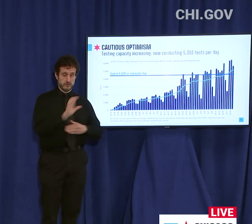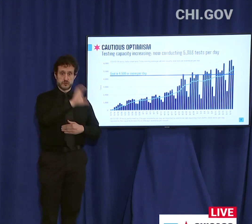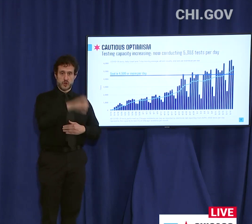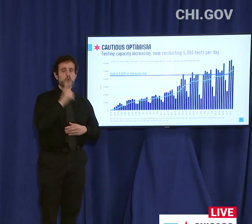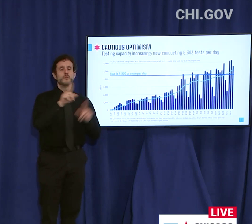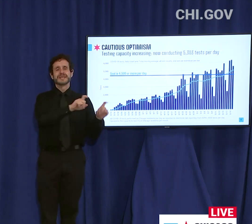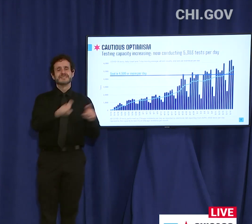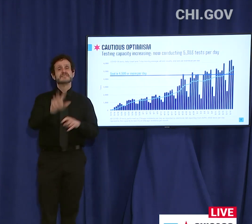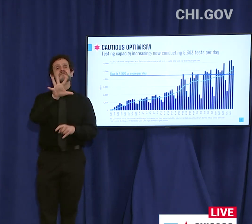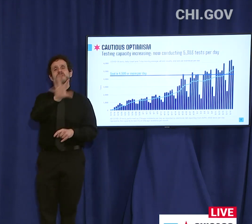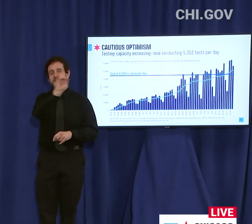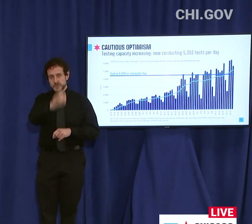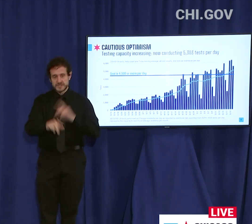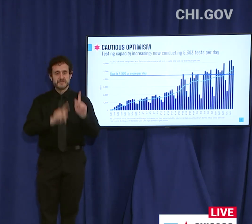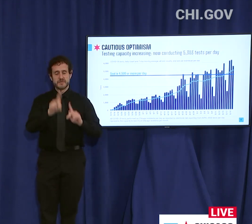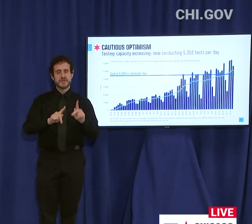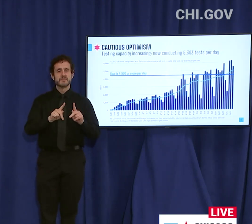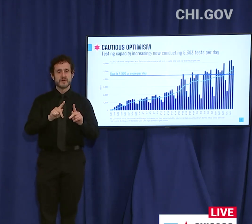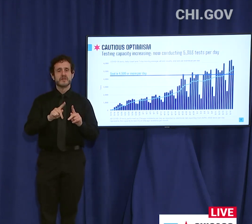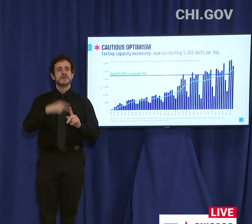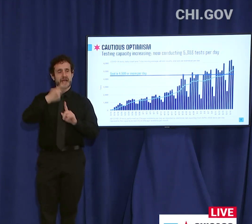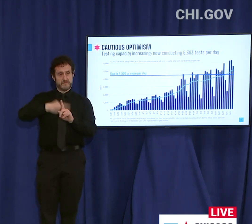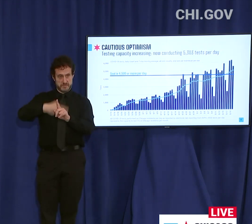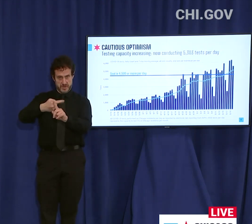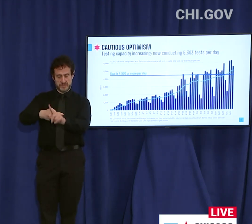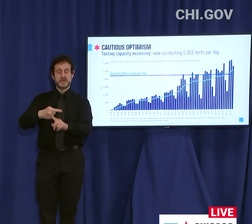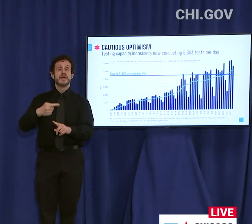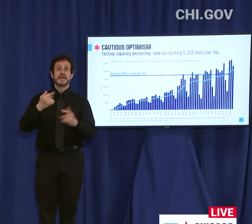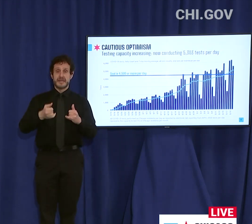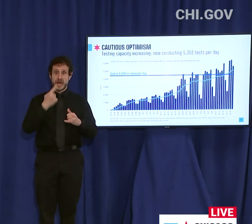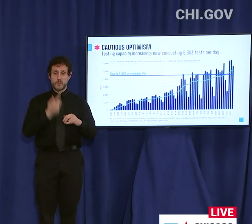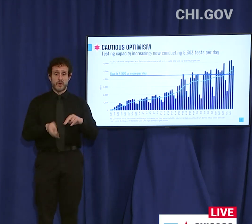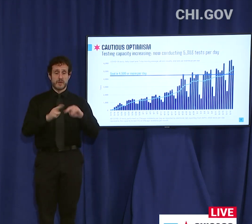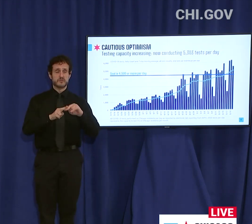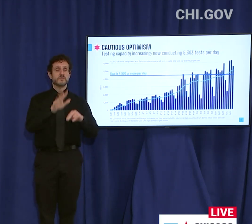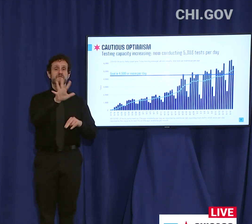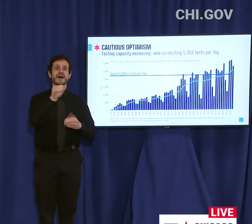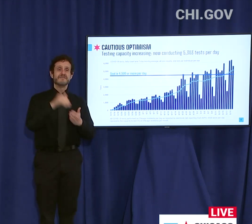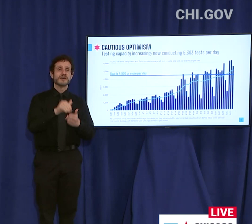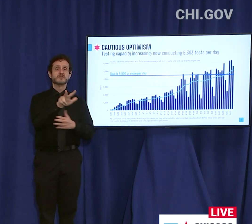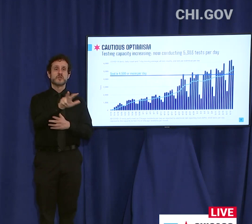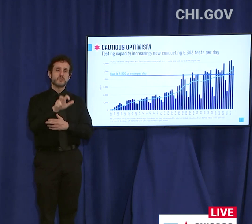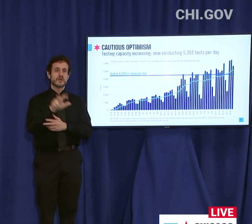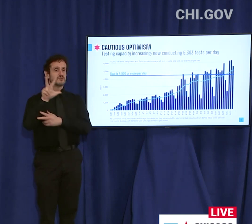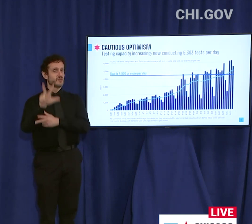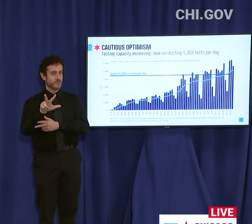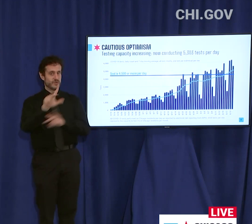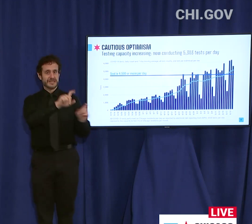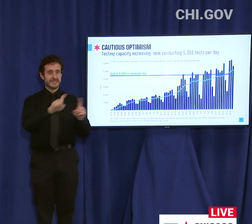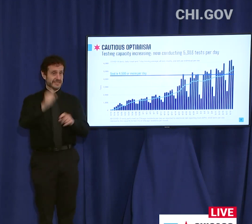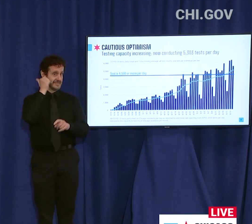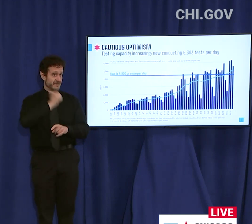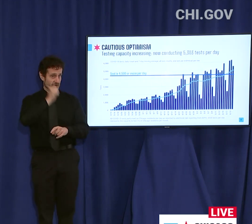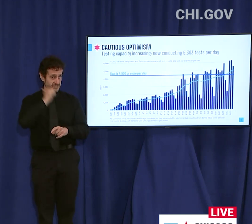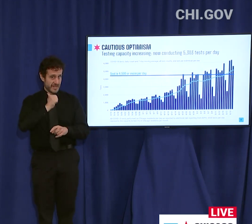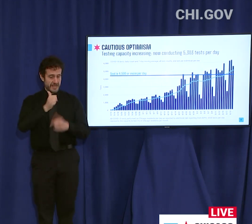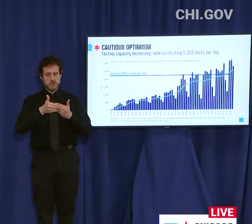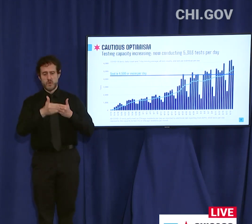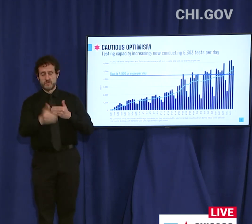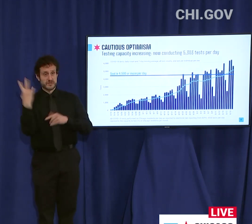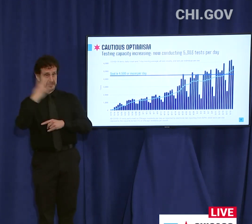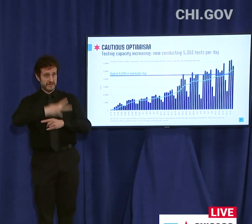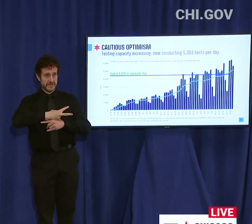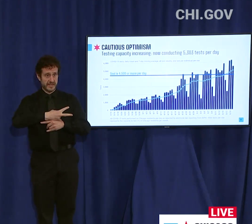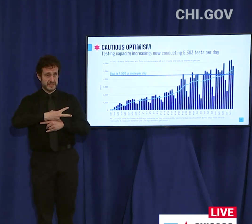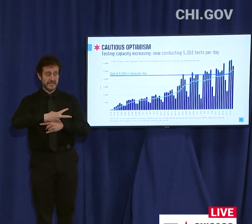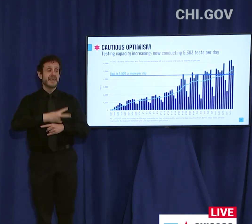now exceeded that, and we're up to 5,303 tests per day as a 7-day rolling average. That is not antibody